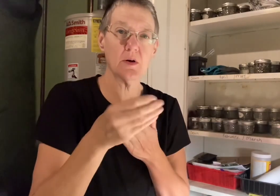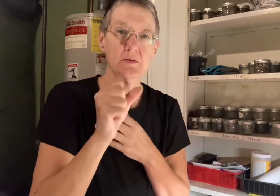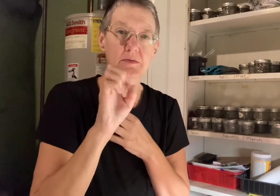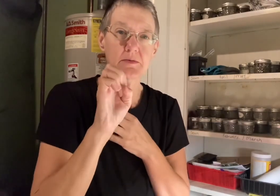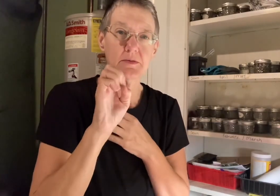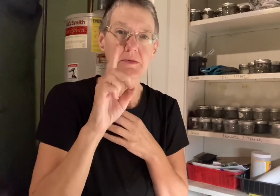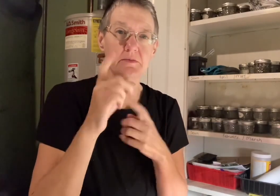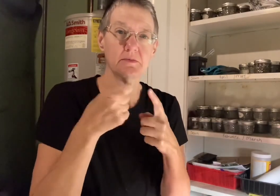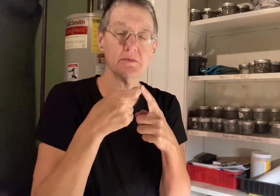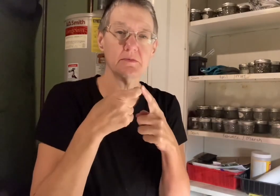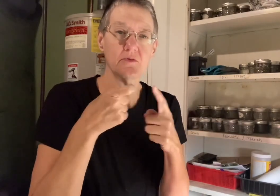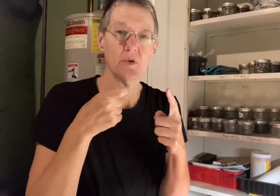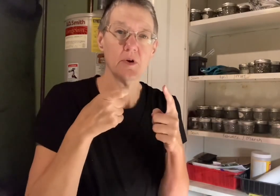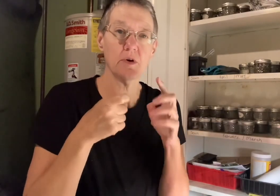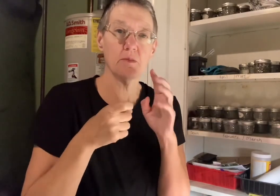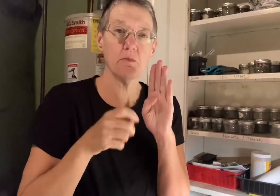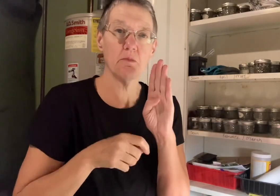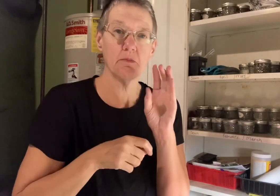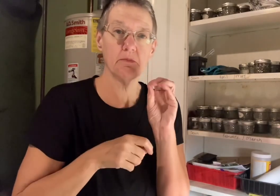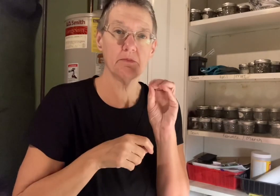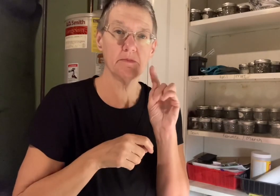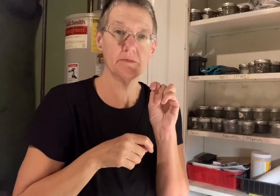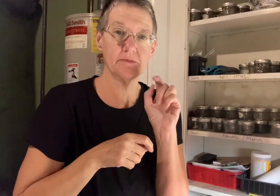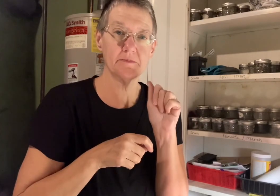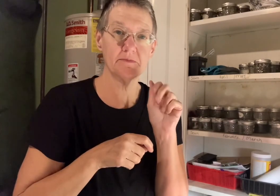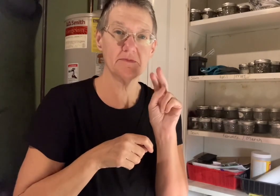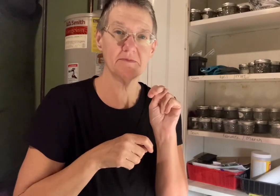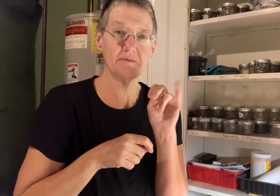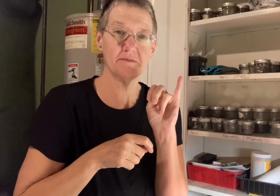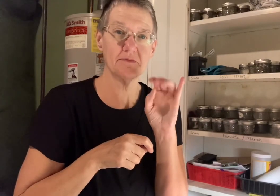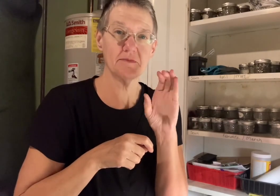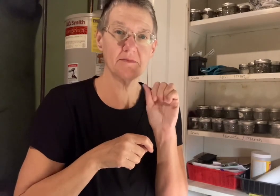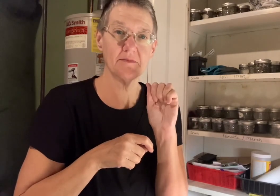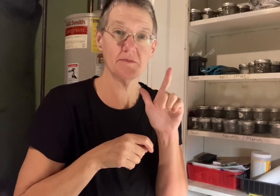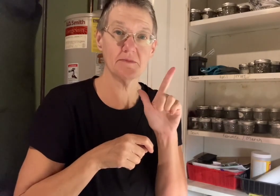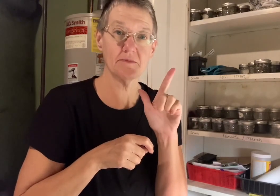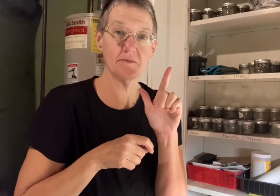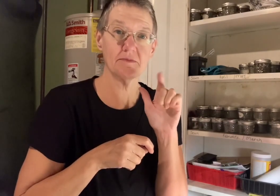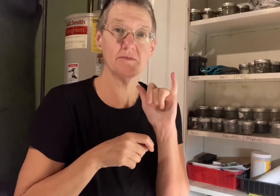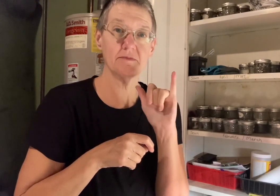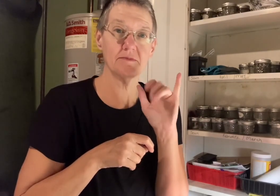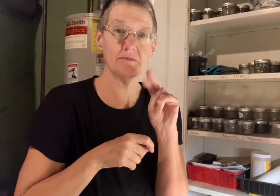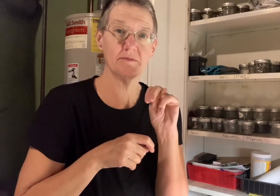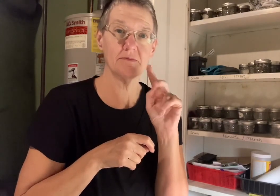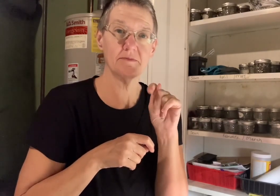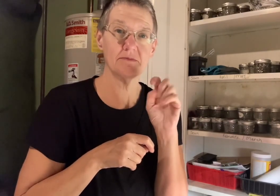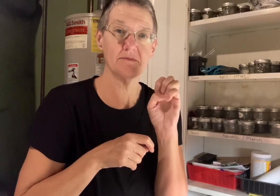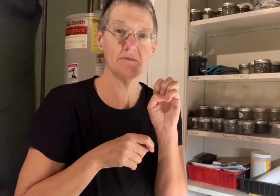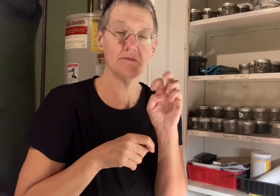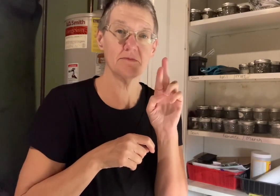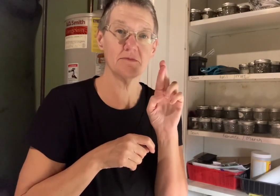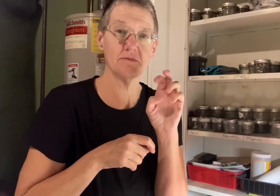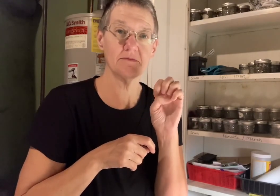I bought these seeds a long time ago from Botanical Interests.